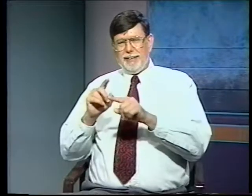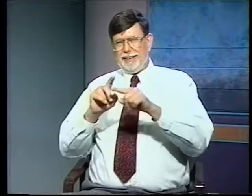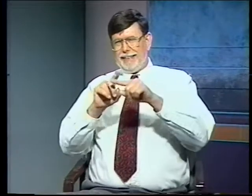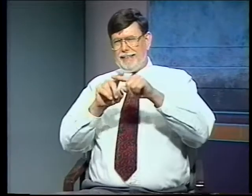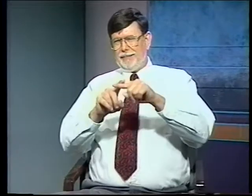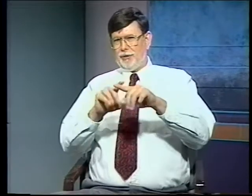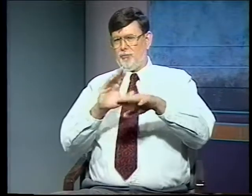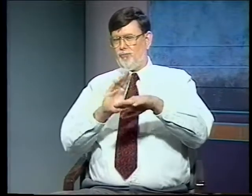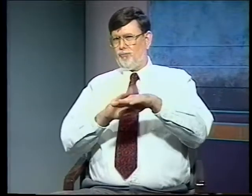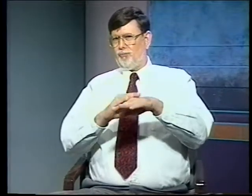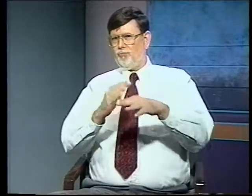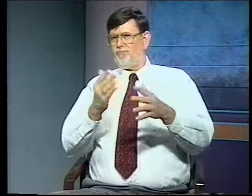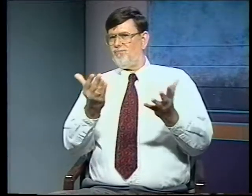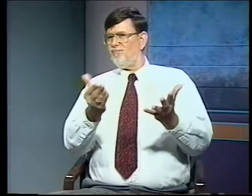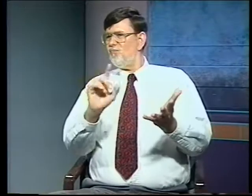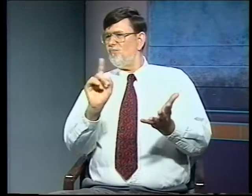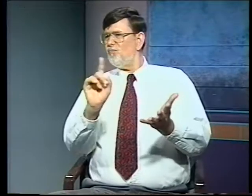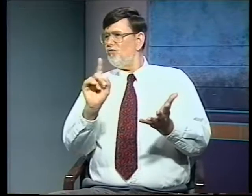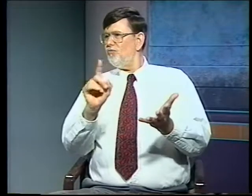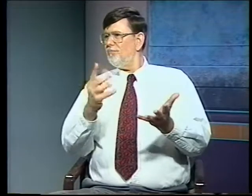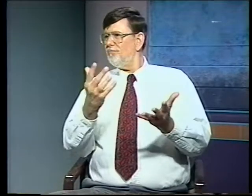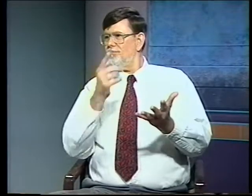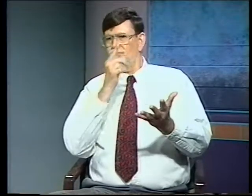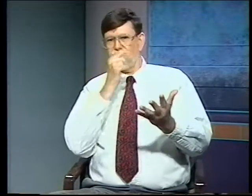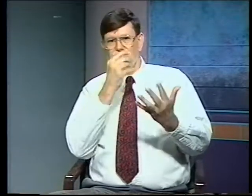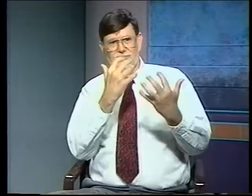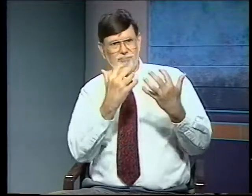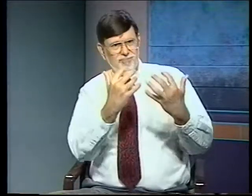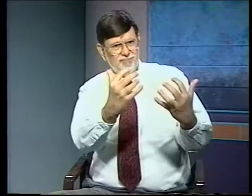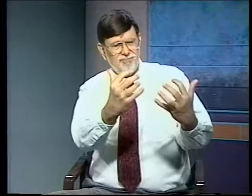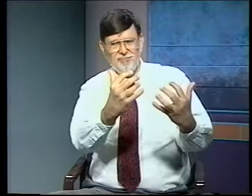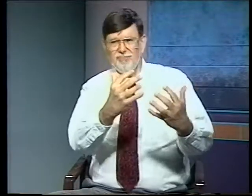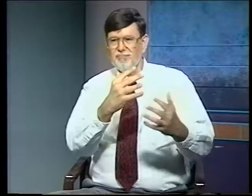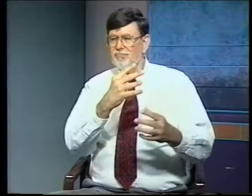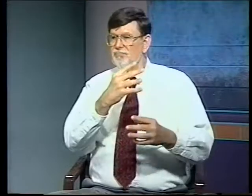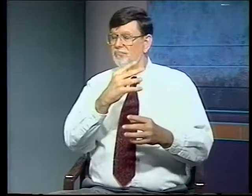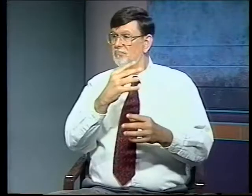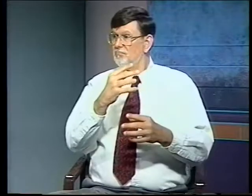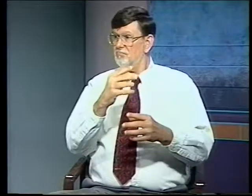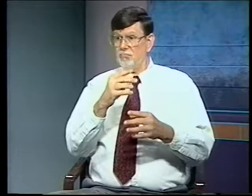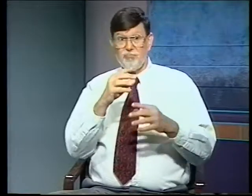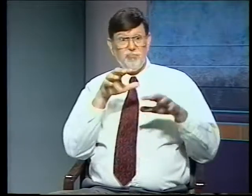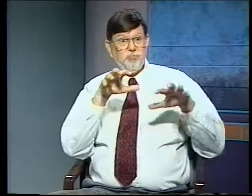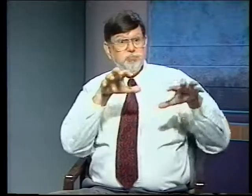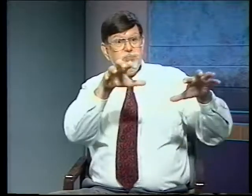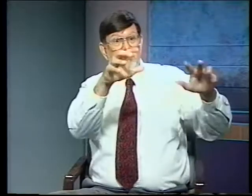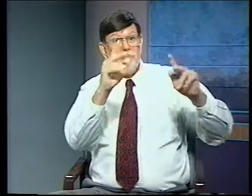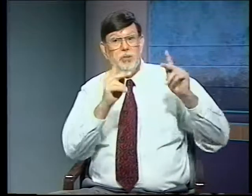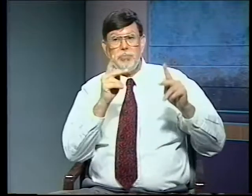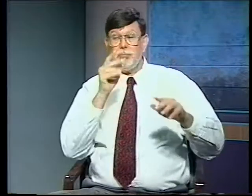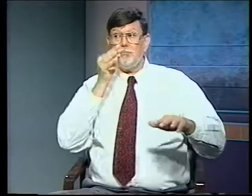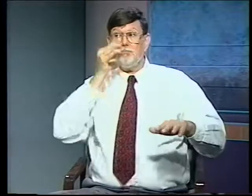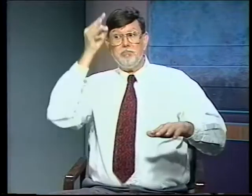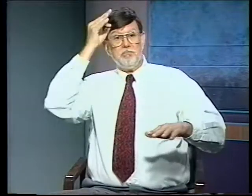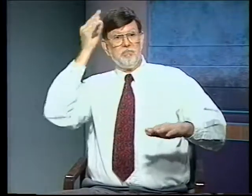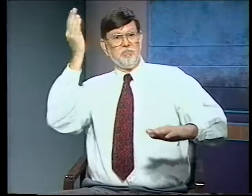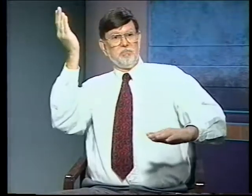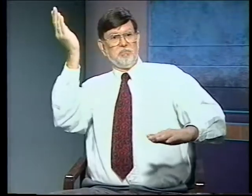Well, that would be difficult to answer. It really would depend upon who the target audience was and the